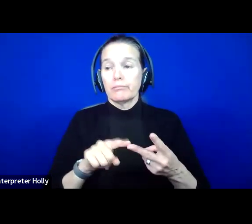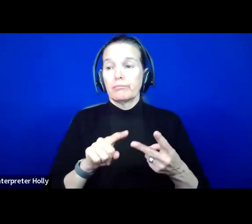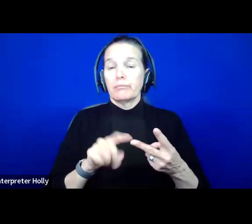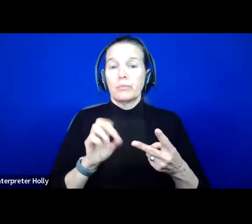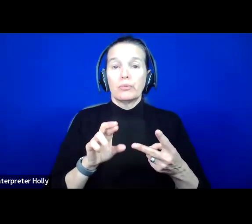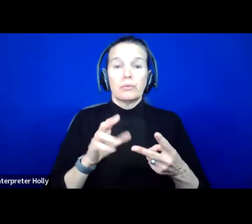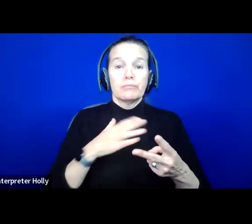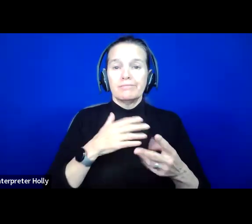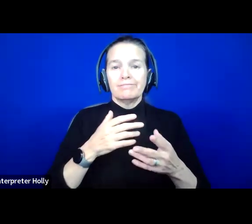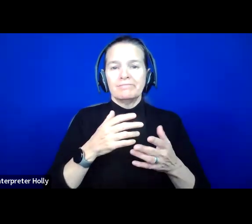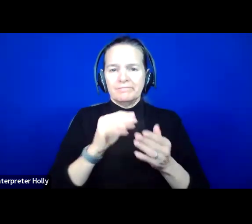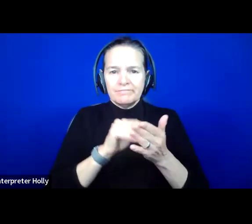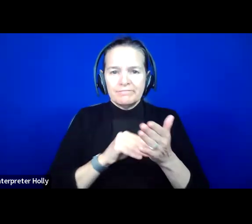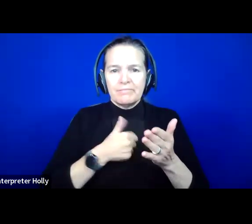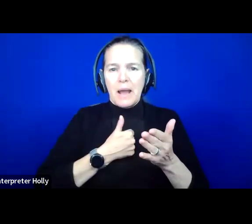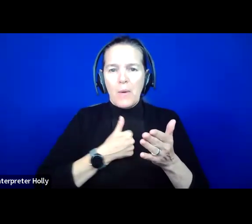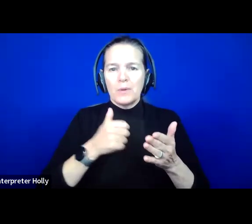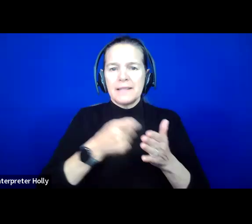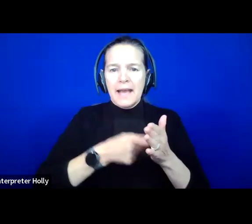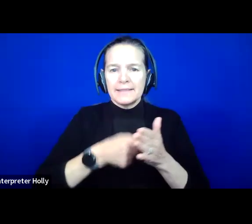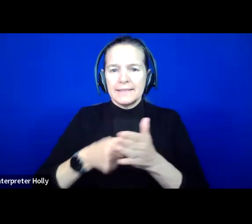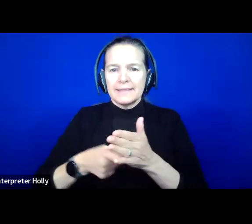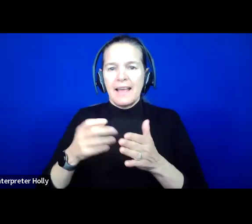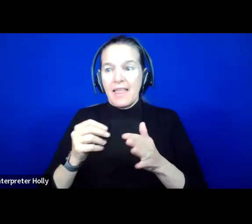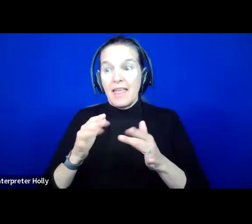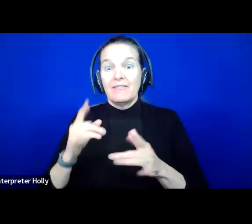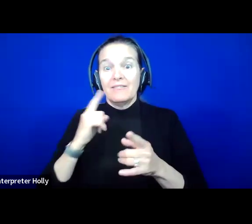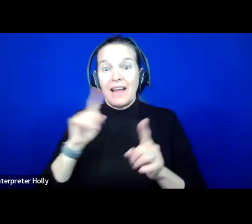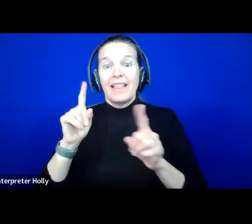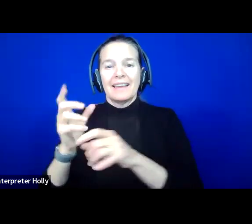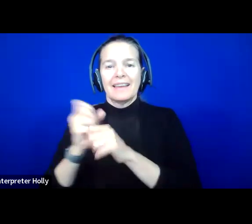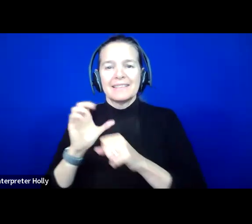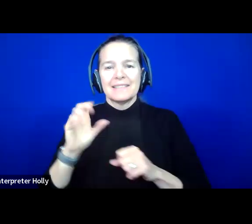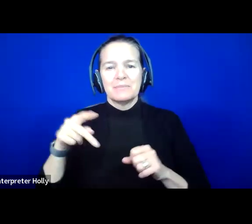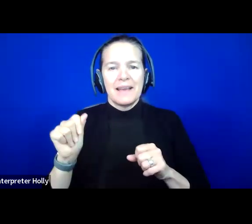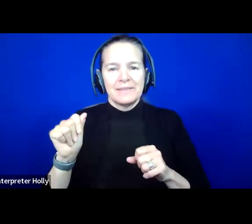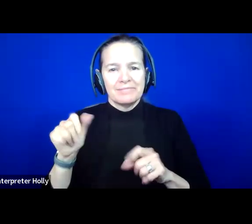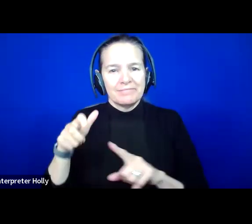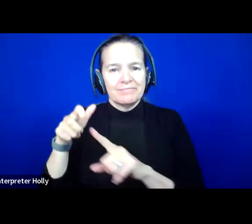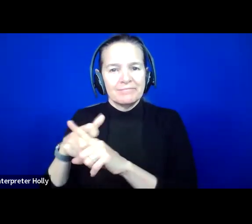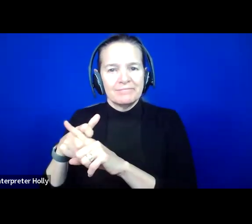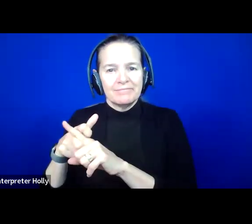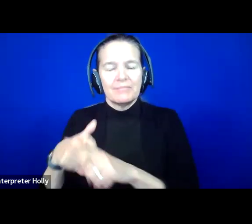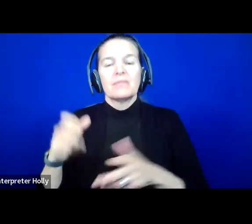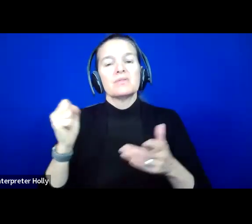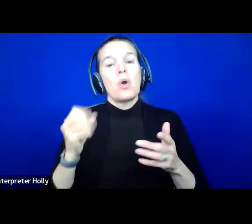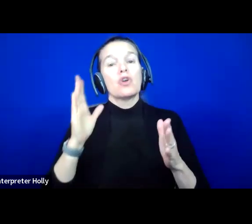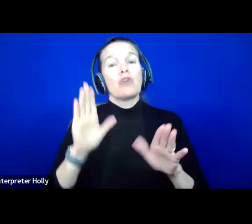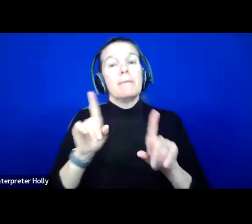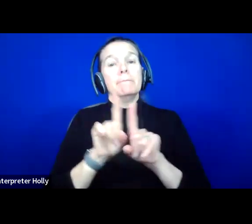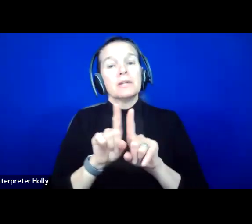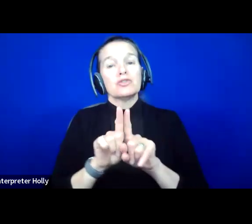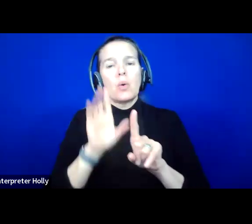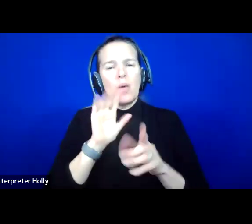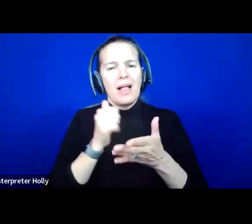my own taxes to finally getting a CPA, very different things that you go through in your business. A great mentor will help give you